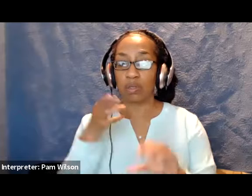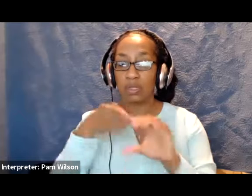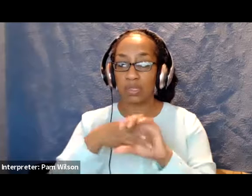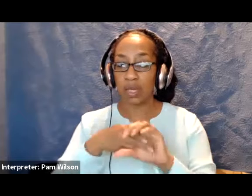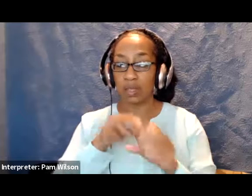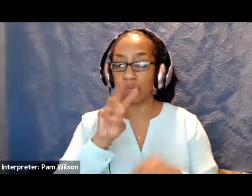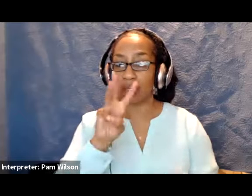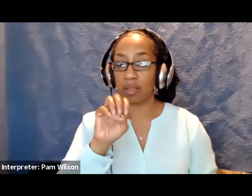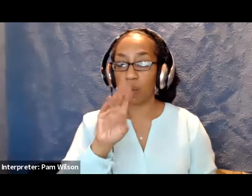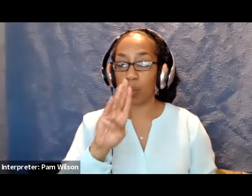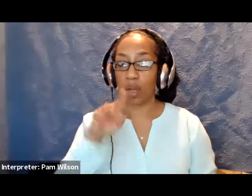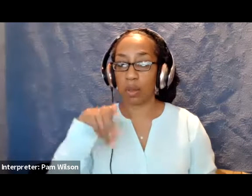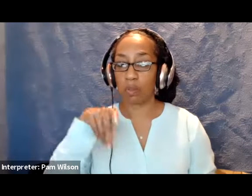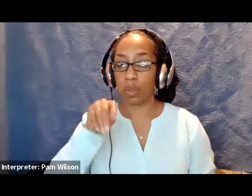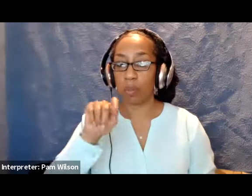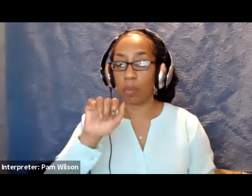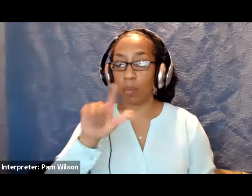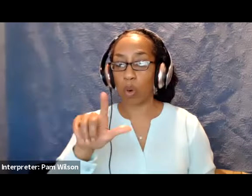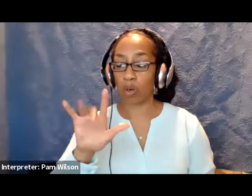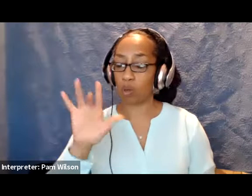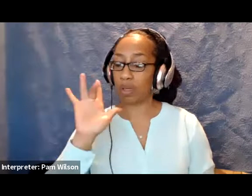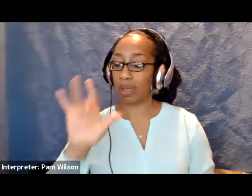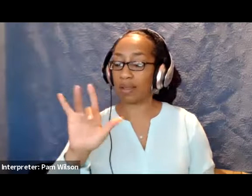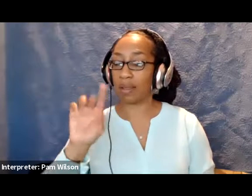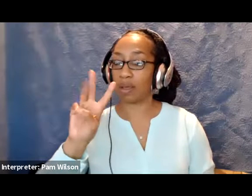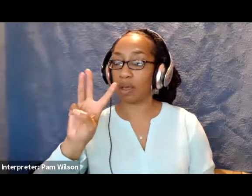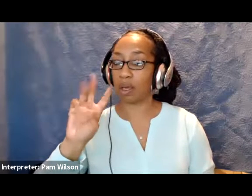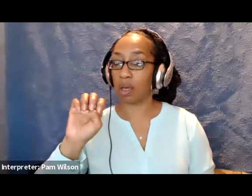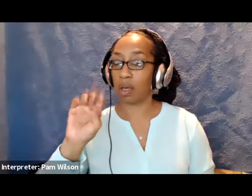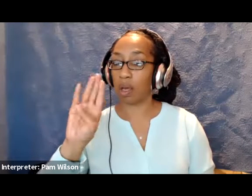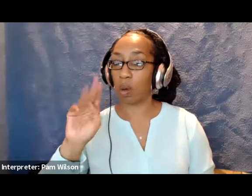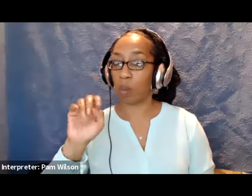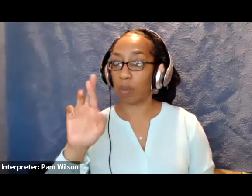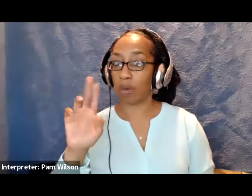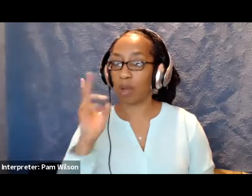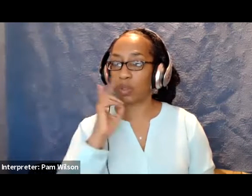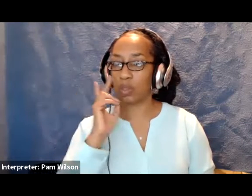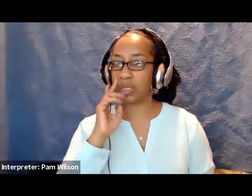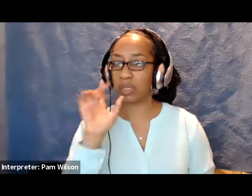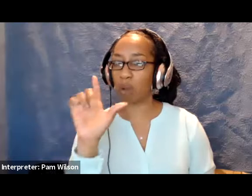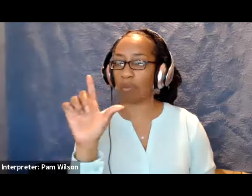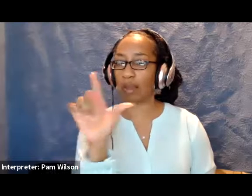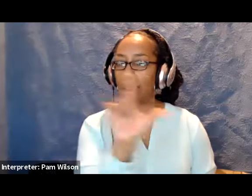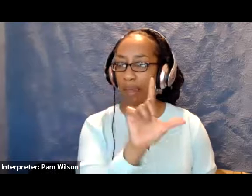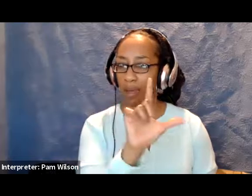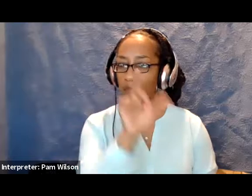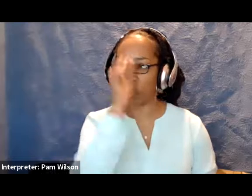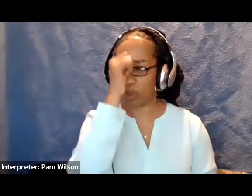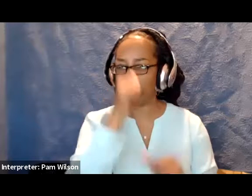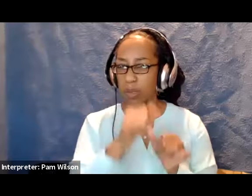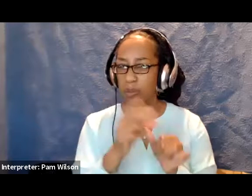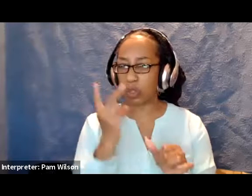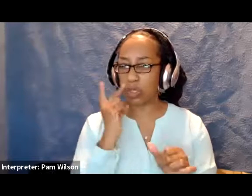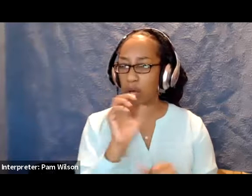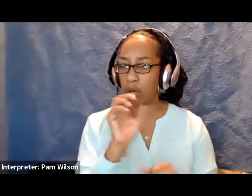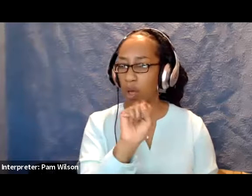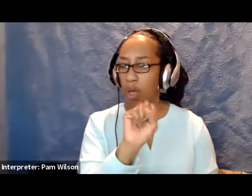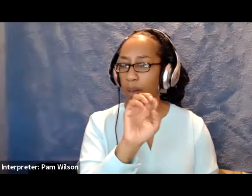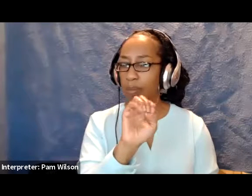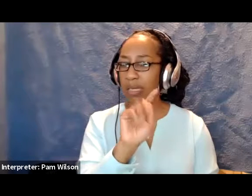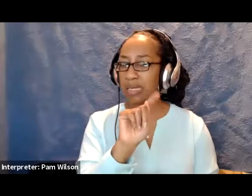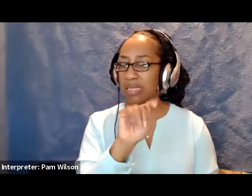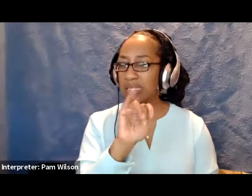be on that left side screen that I showed you earlier that has all your settings, meetings,